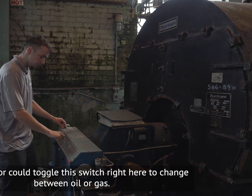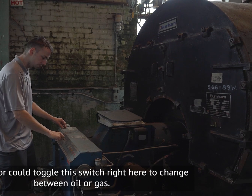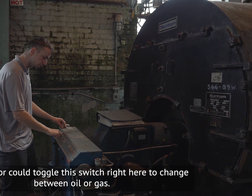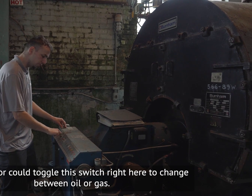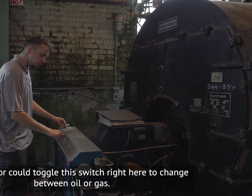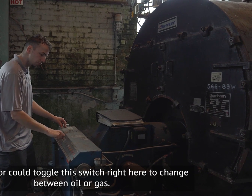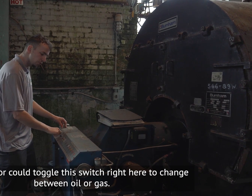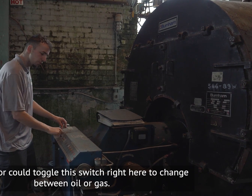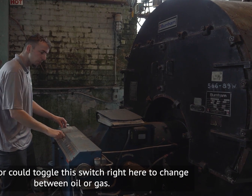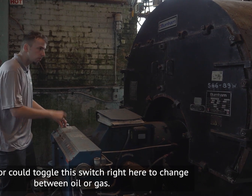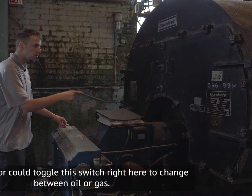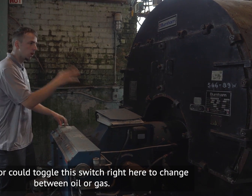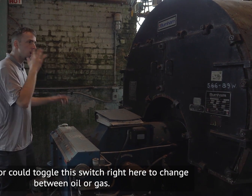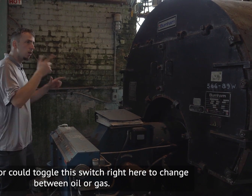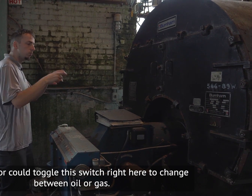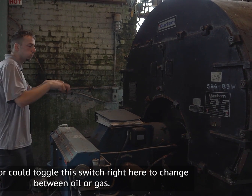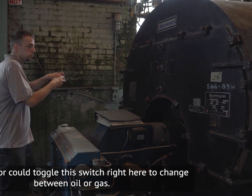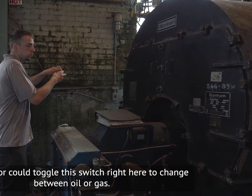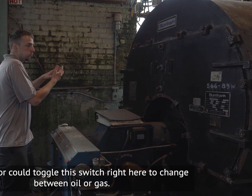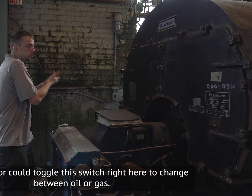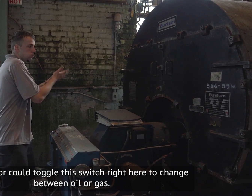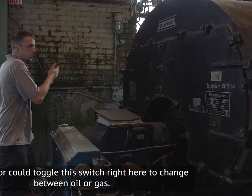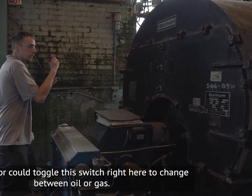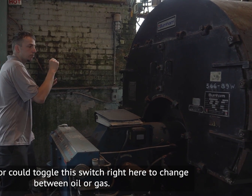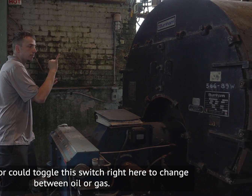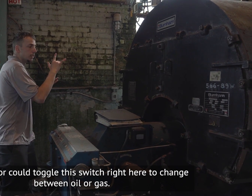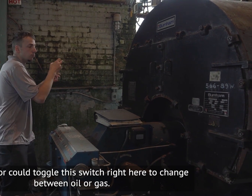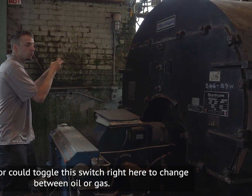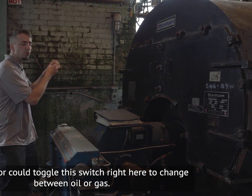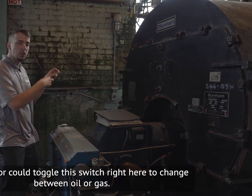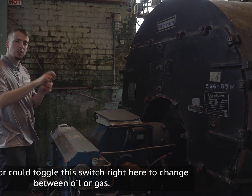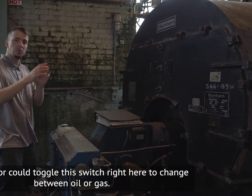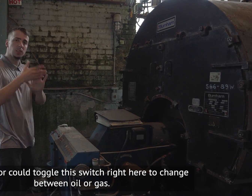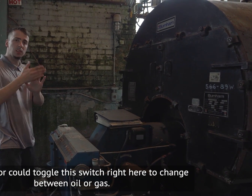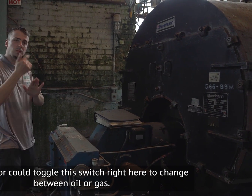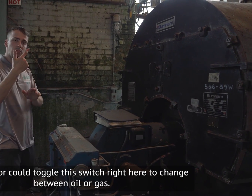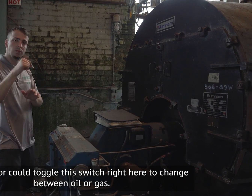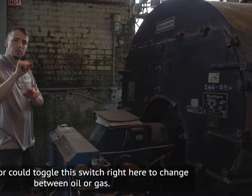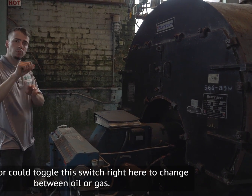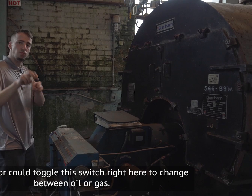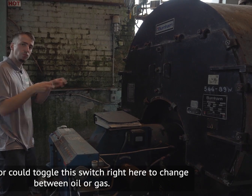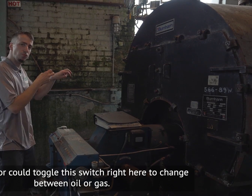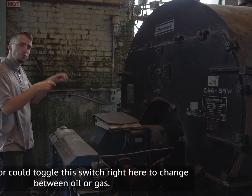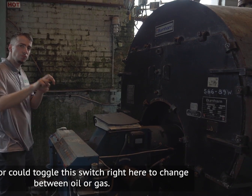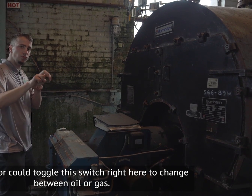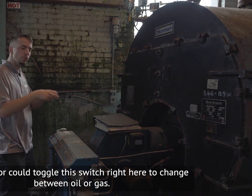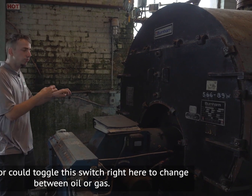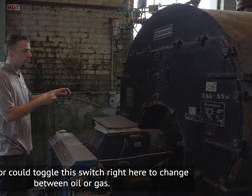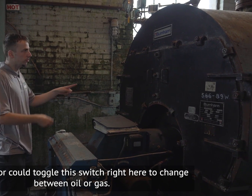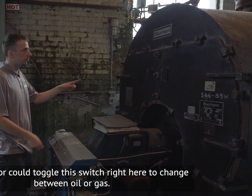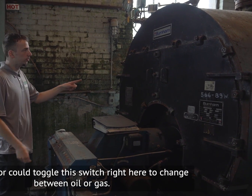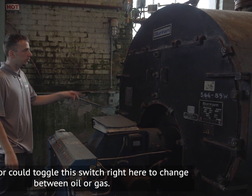The operator could toggle this switch right here to change between oil or gas.